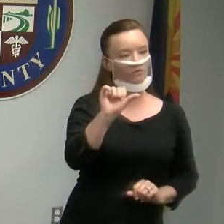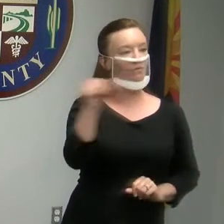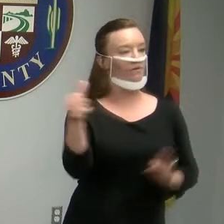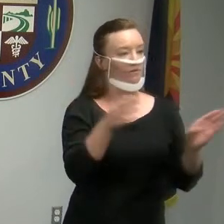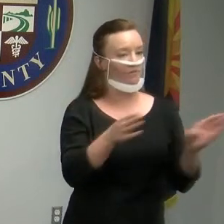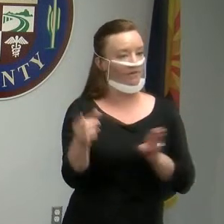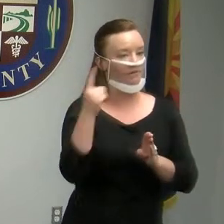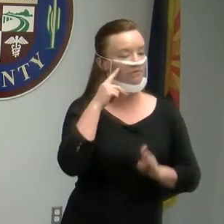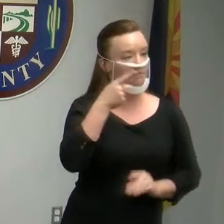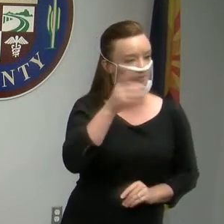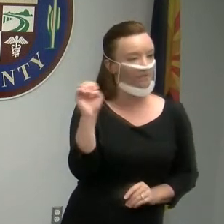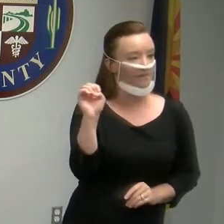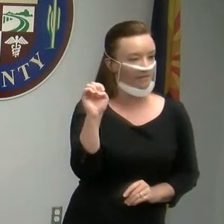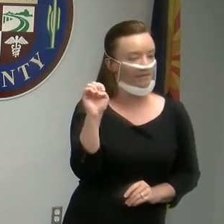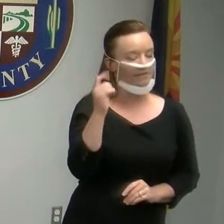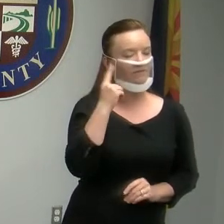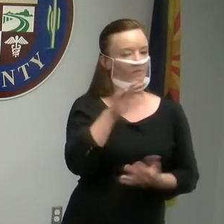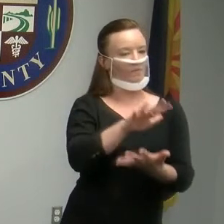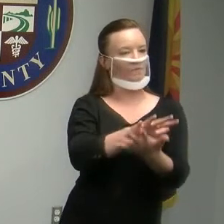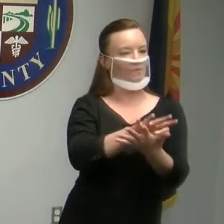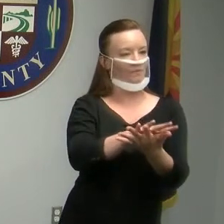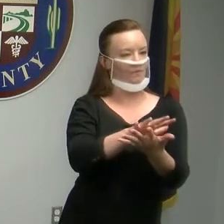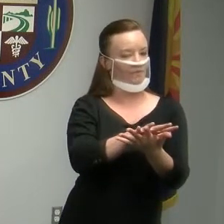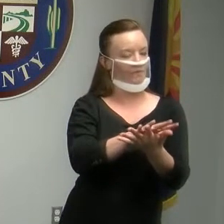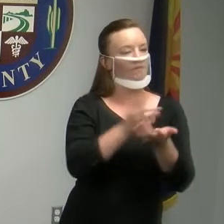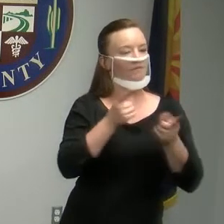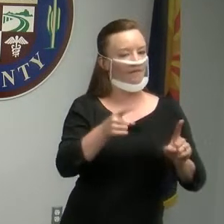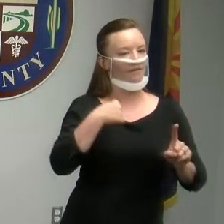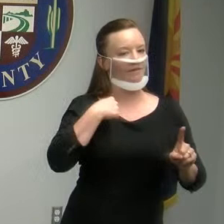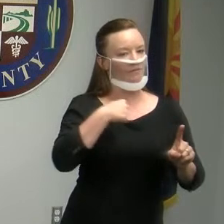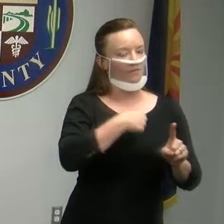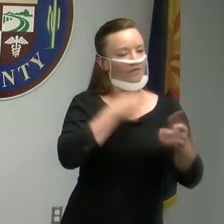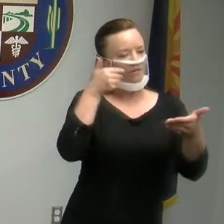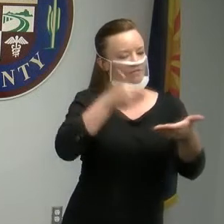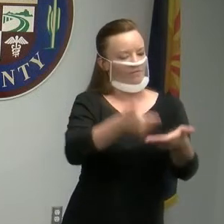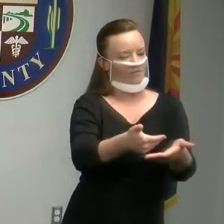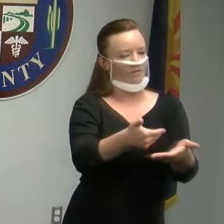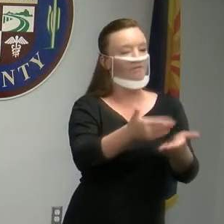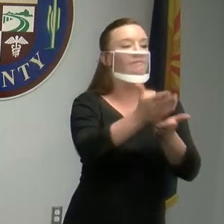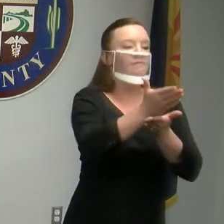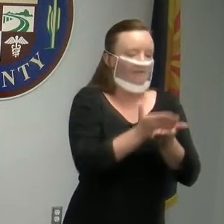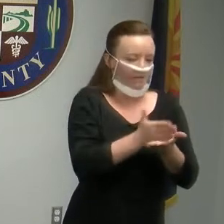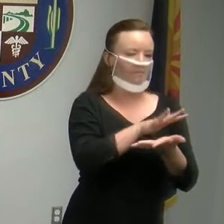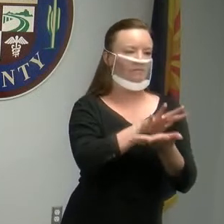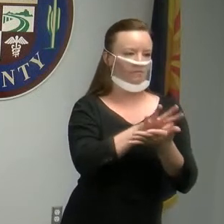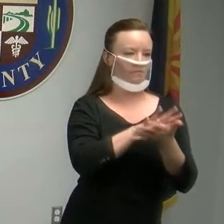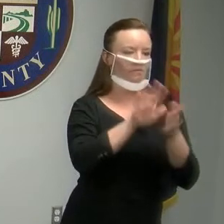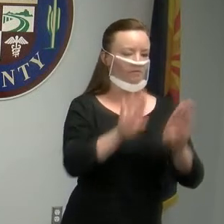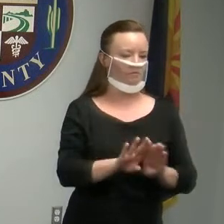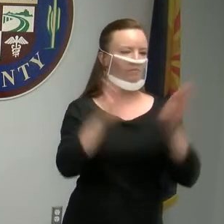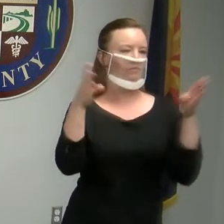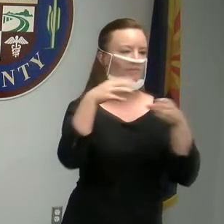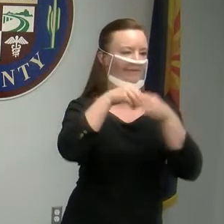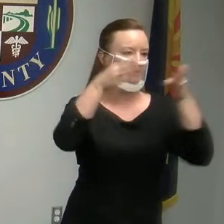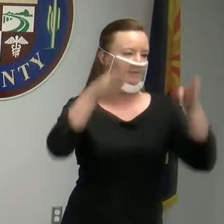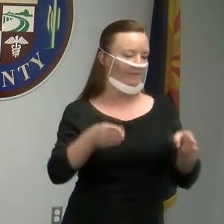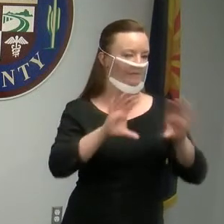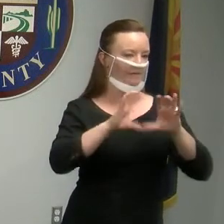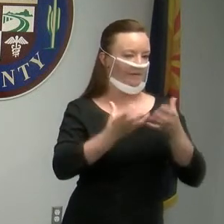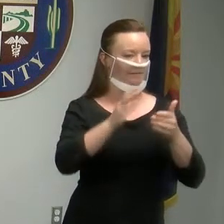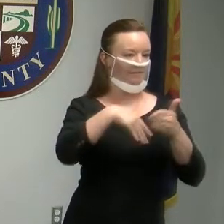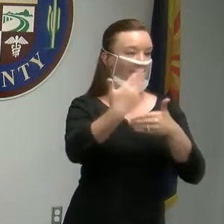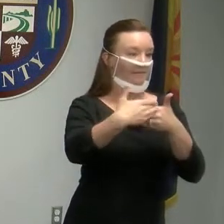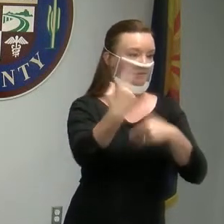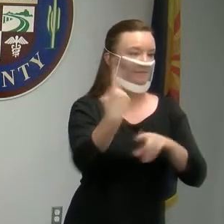plans for personal protective equipment for schools as we get a little bit closer to some of the schools restarting in-person classes